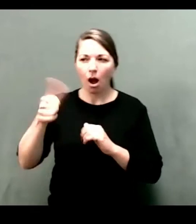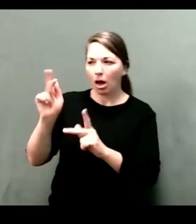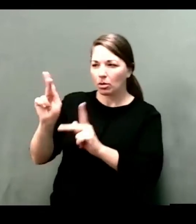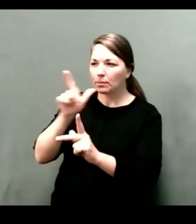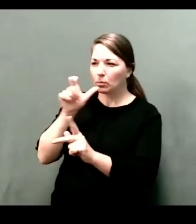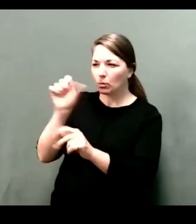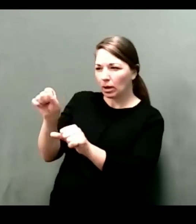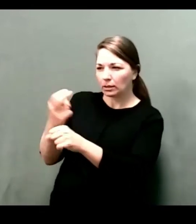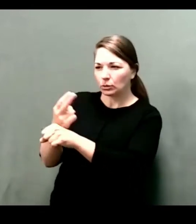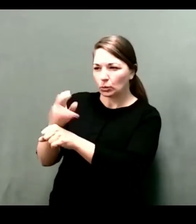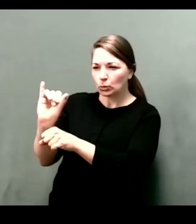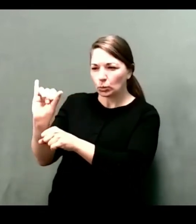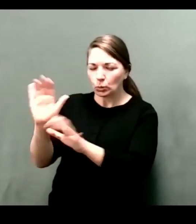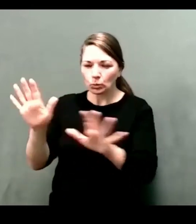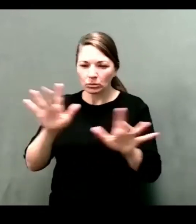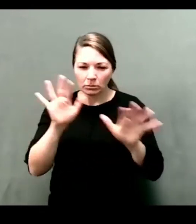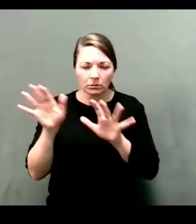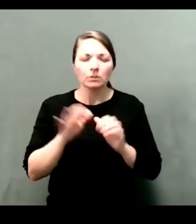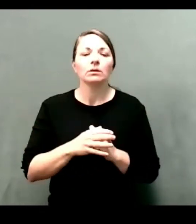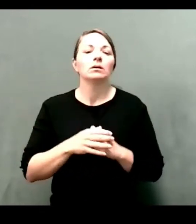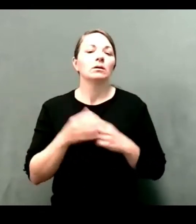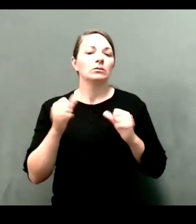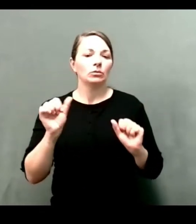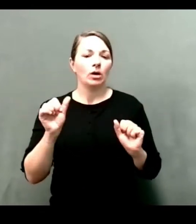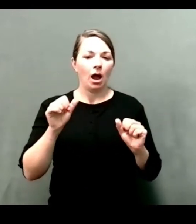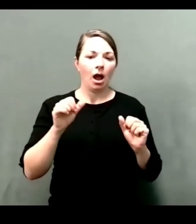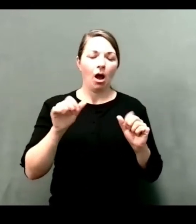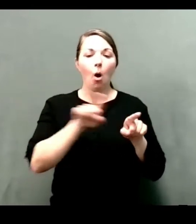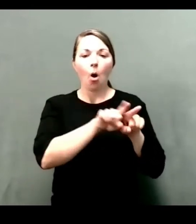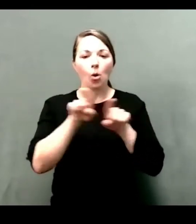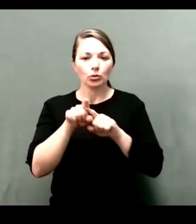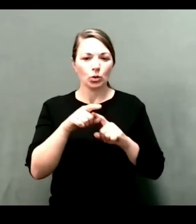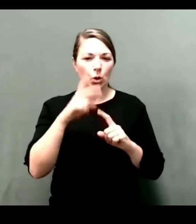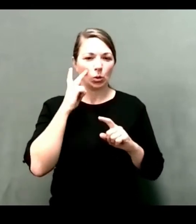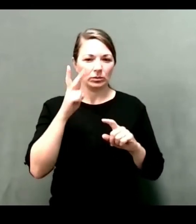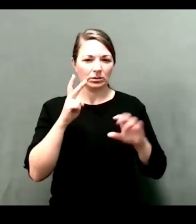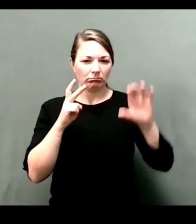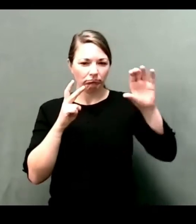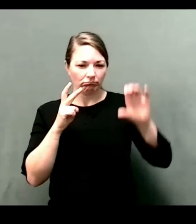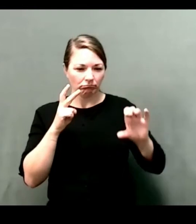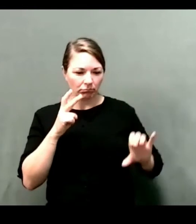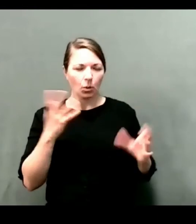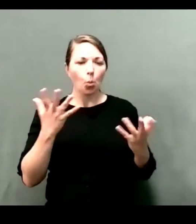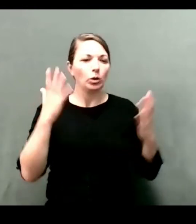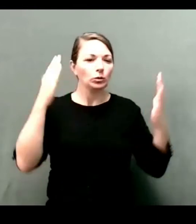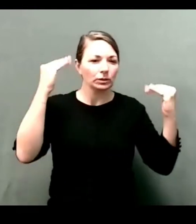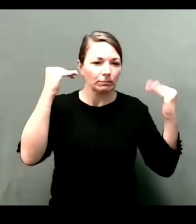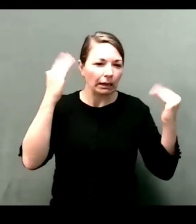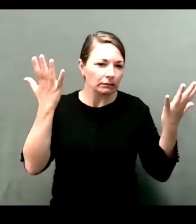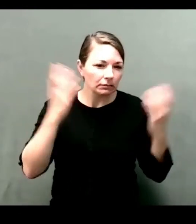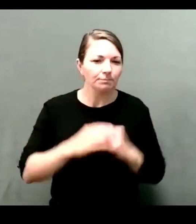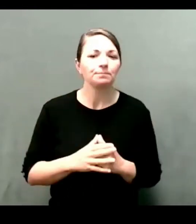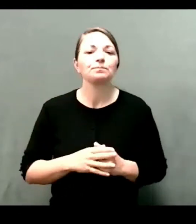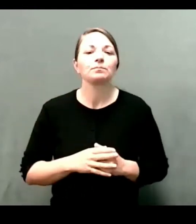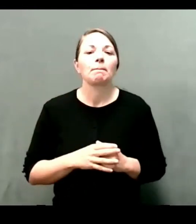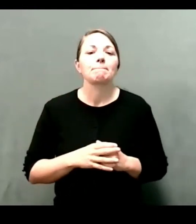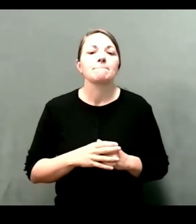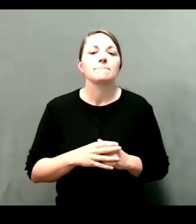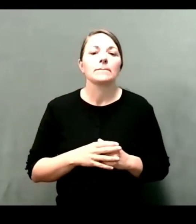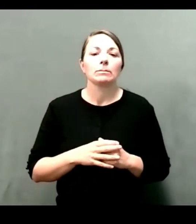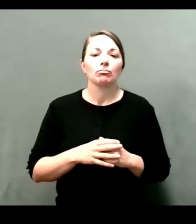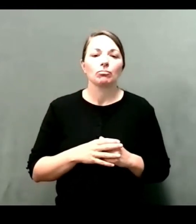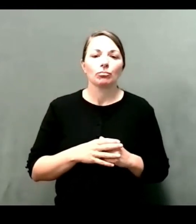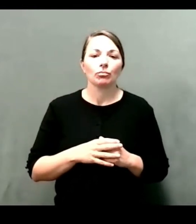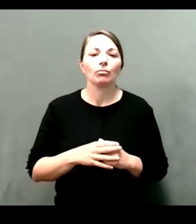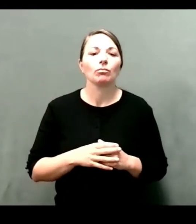then we tried to give a little bit of context here about what folks could expect as you walk through the case example. As you'll see, there's a